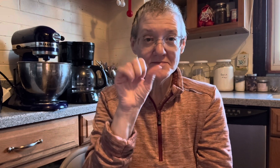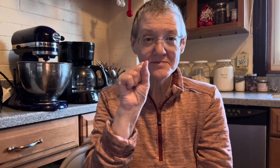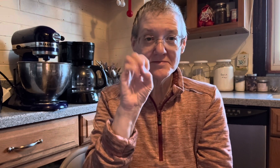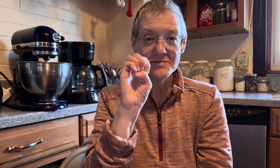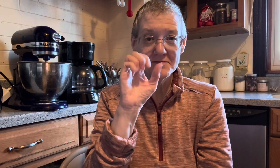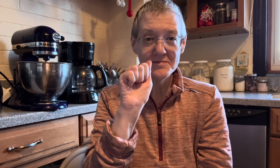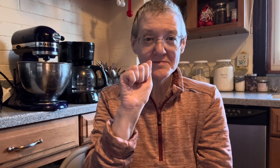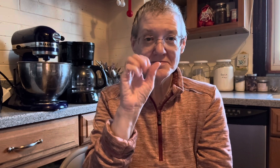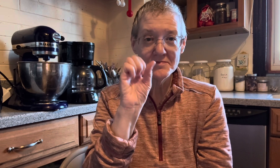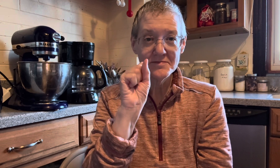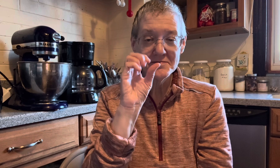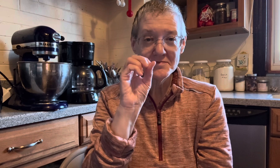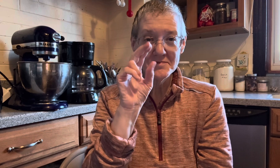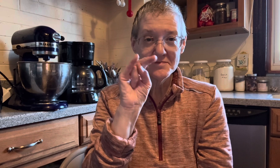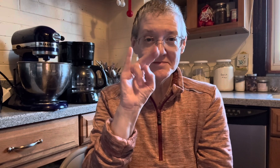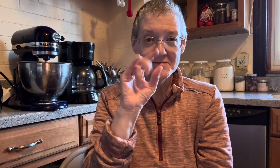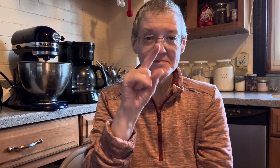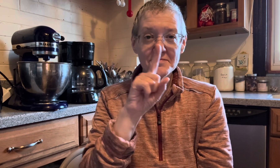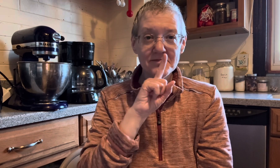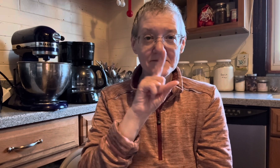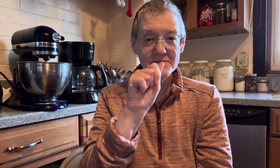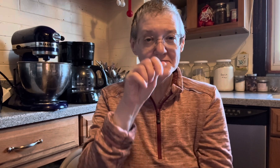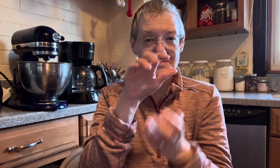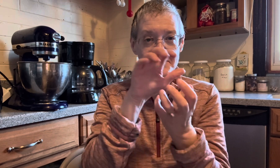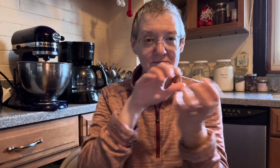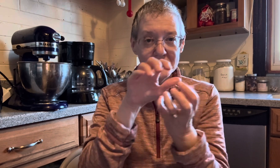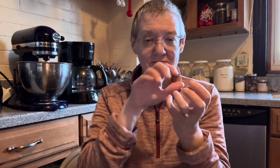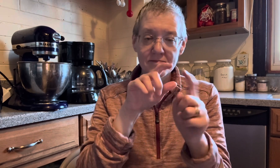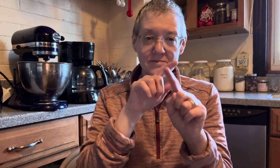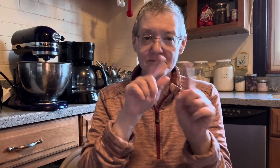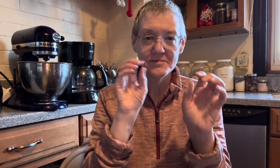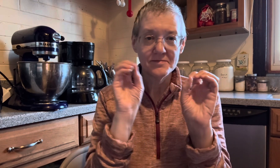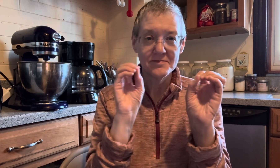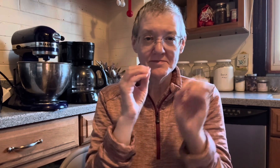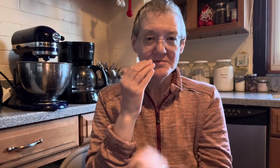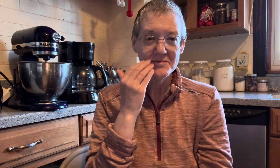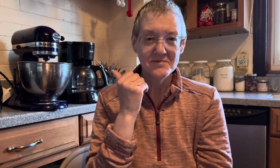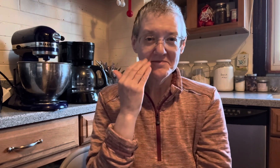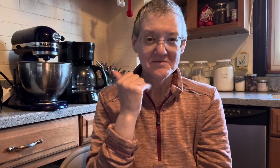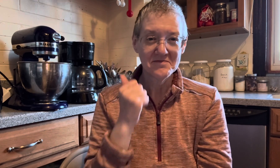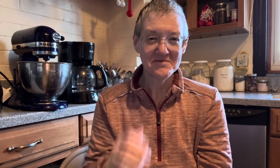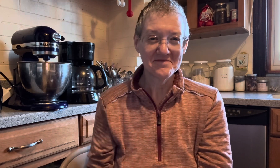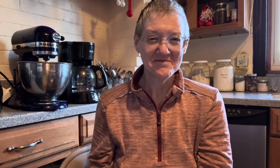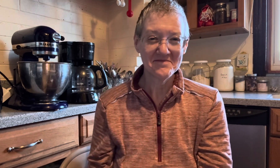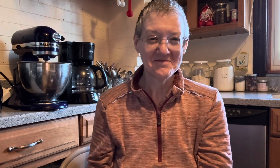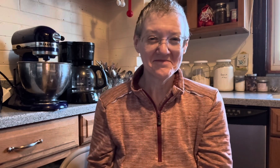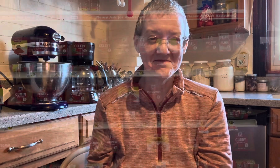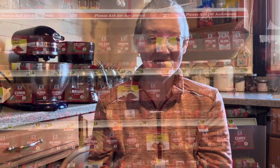Except poultry seasoning, which is a mixture of spices, doesn't have sugar in it.